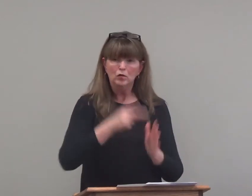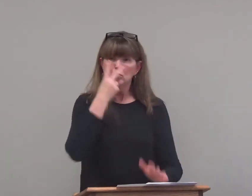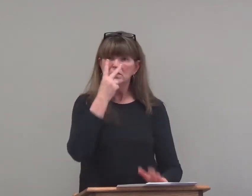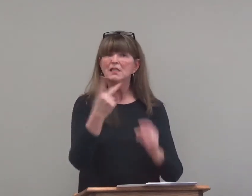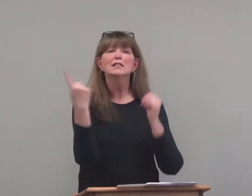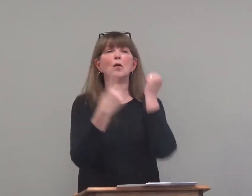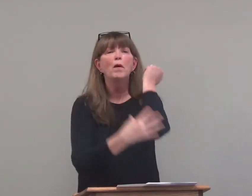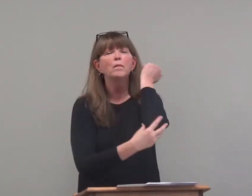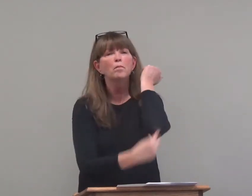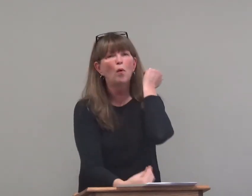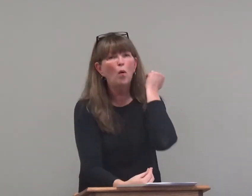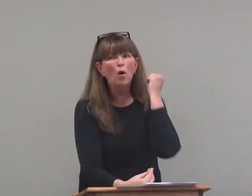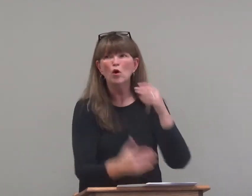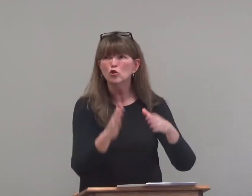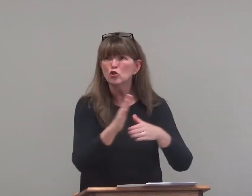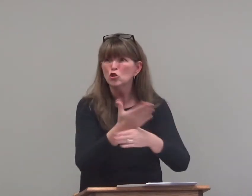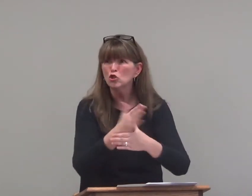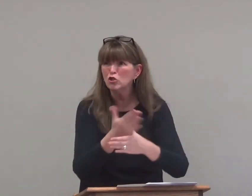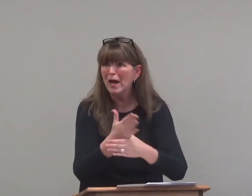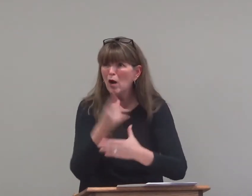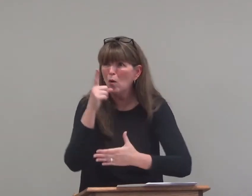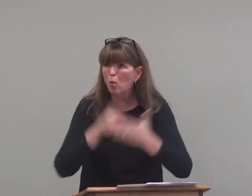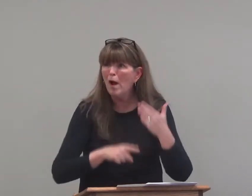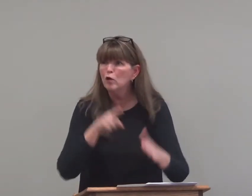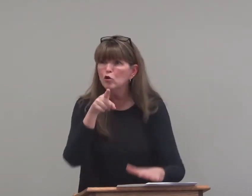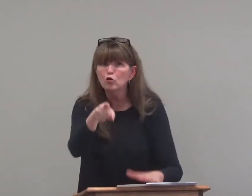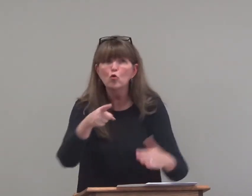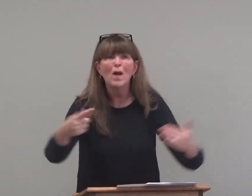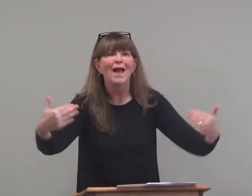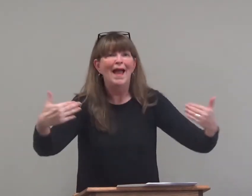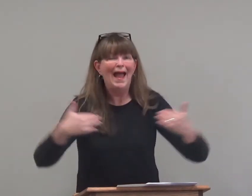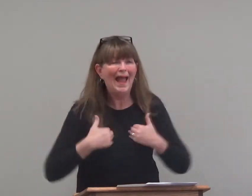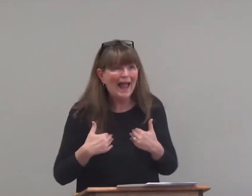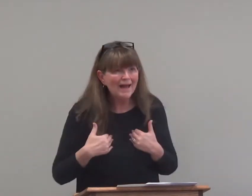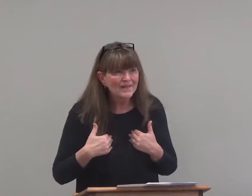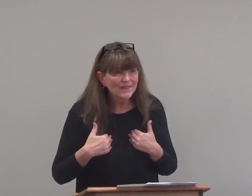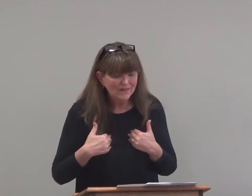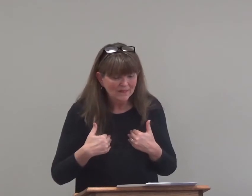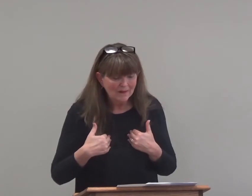them. When you see someone in poverty, share what you've got.